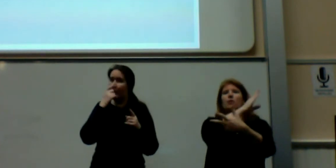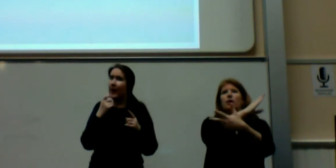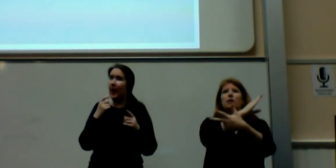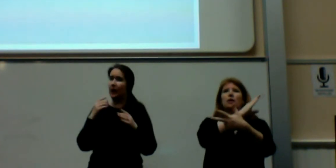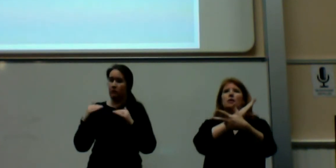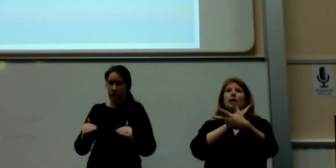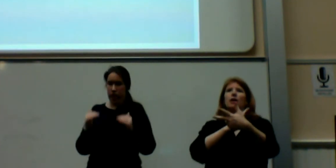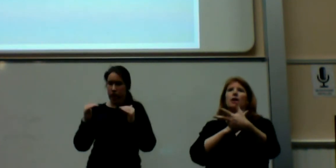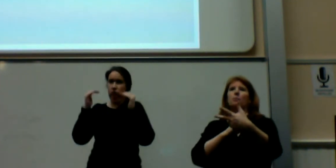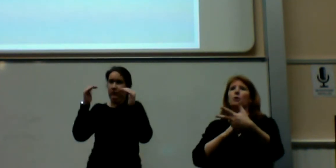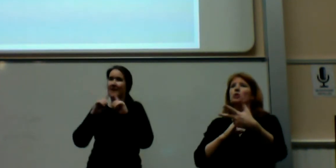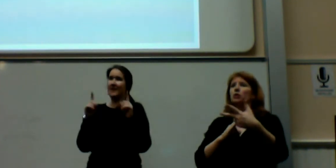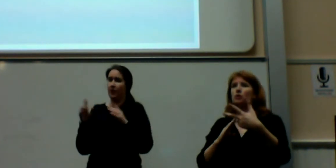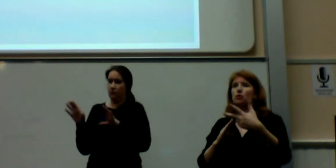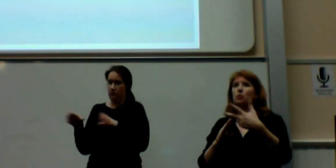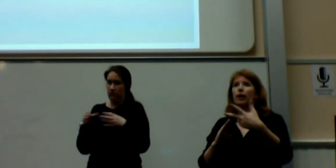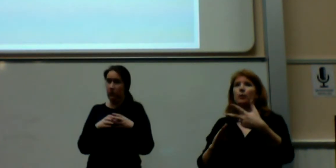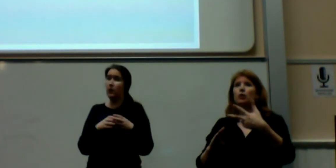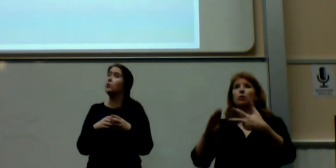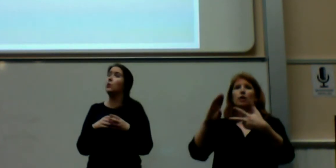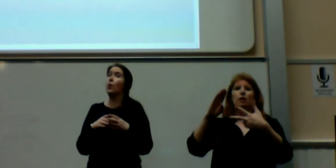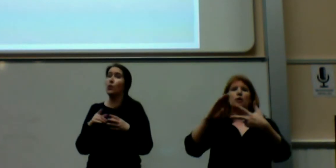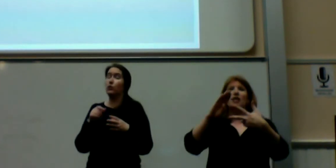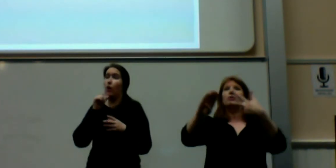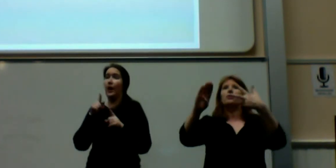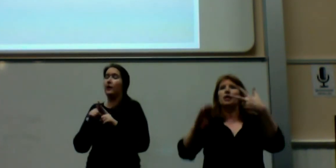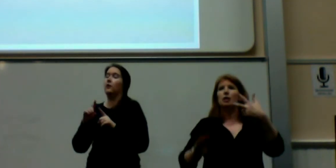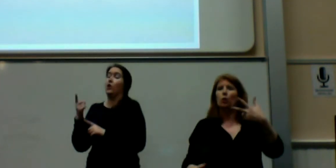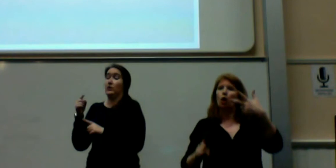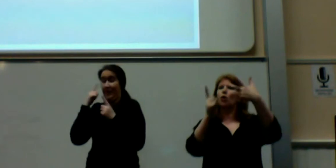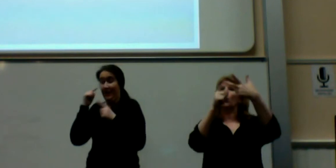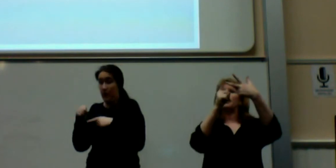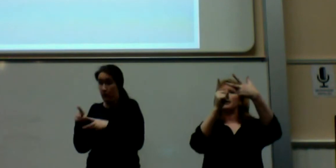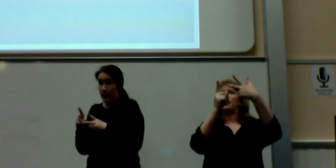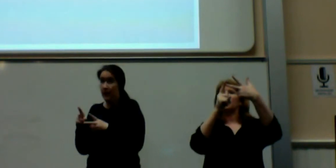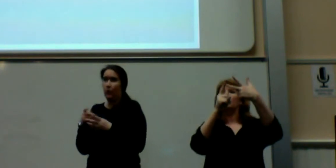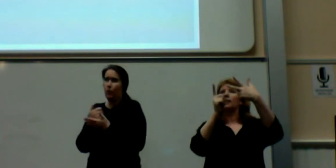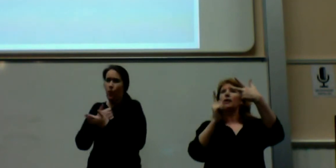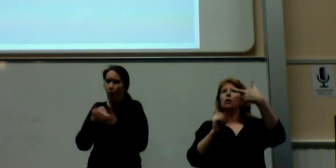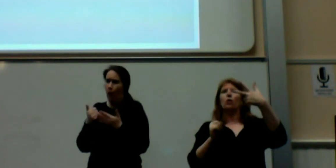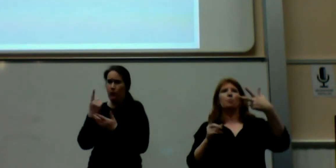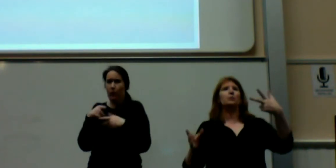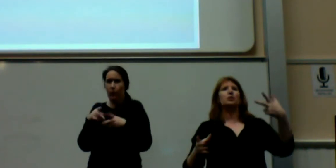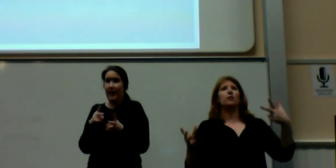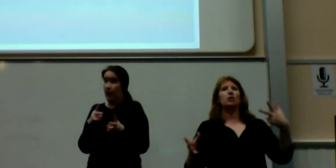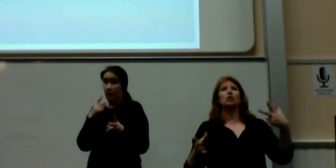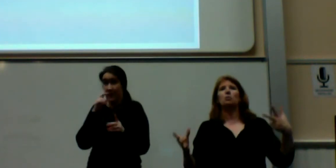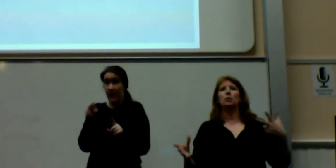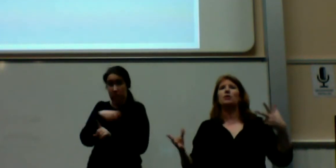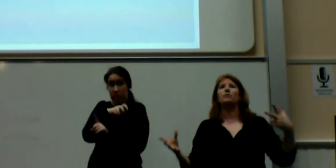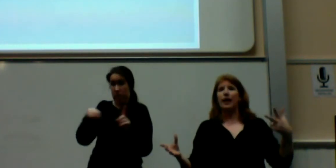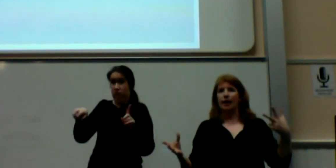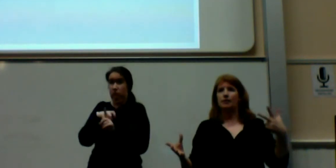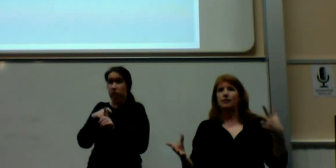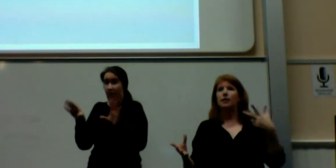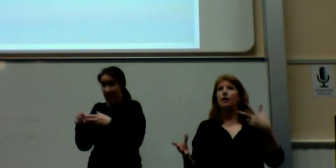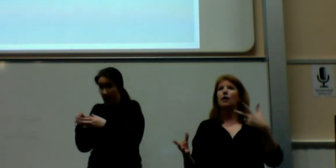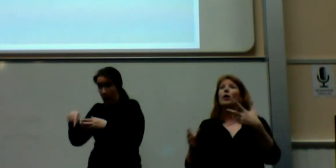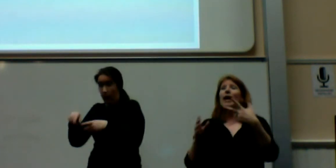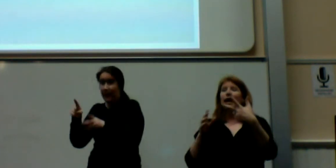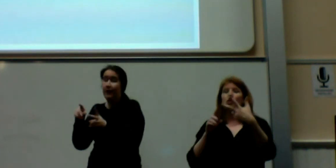we never think in a personal interest way. We're always here, or the post-conventional, most